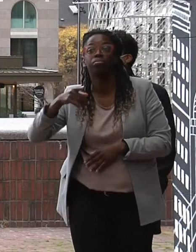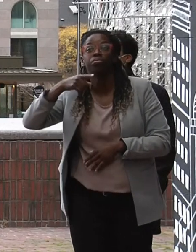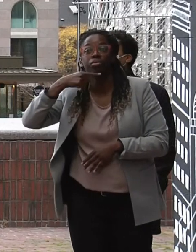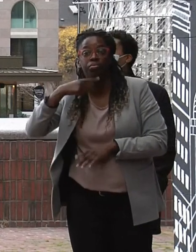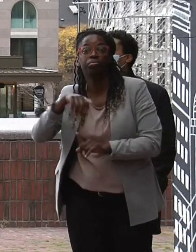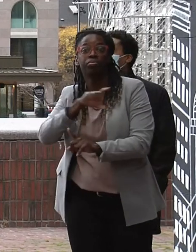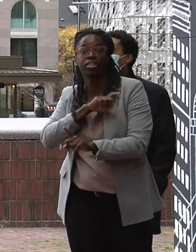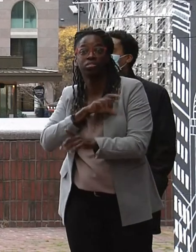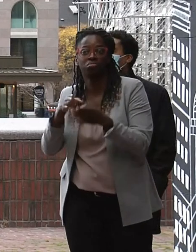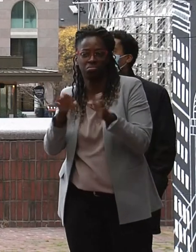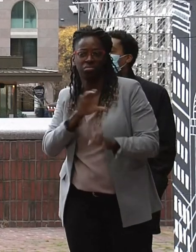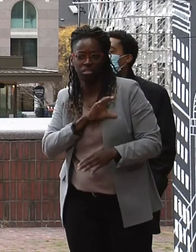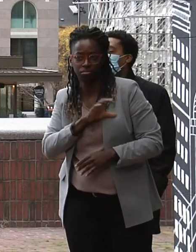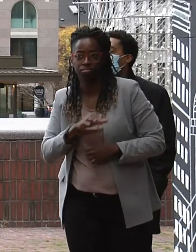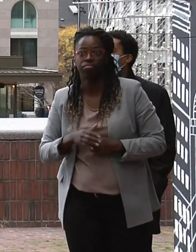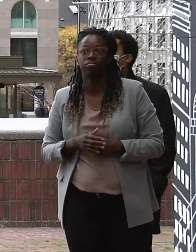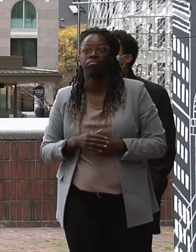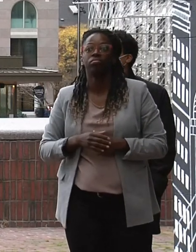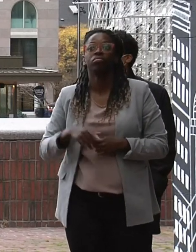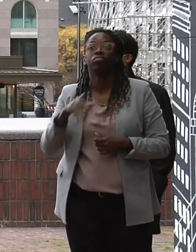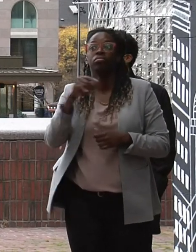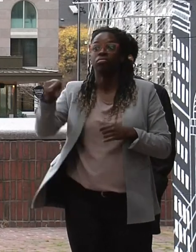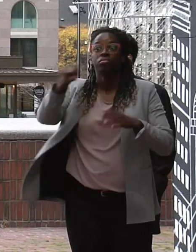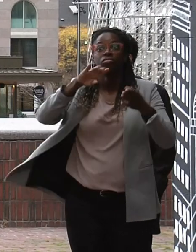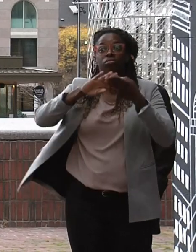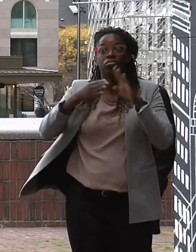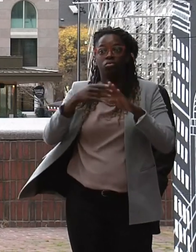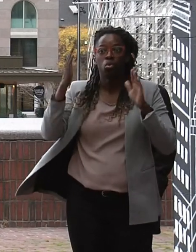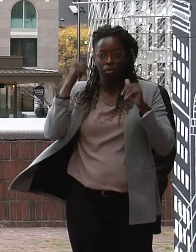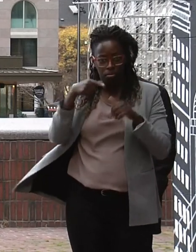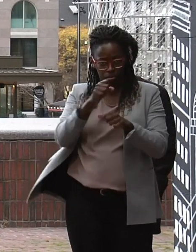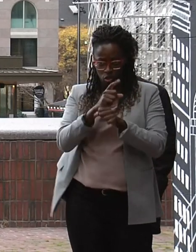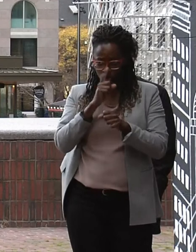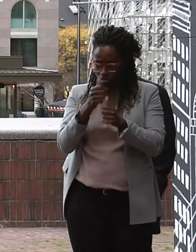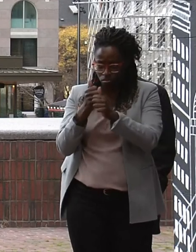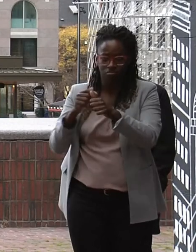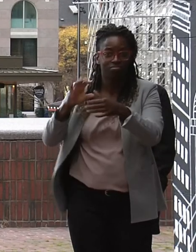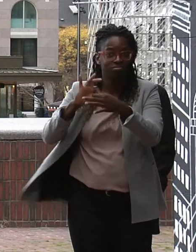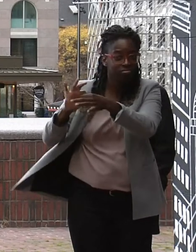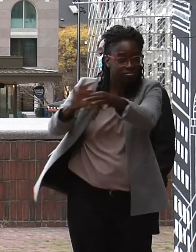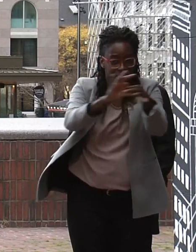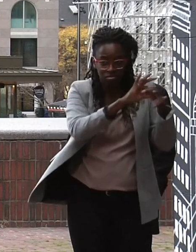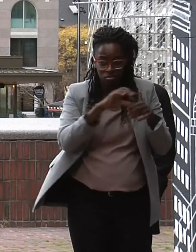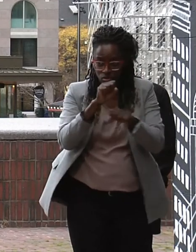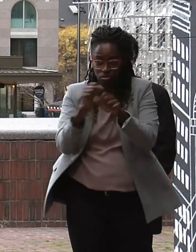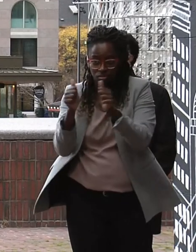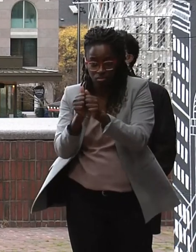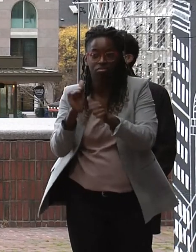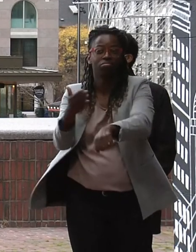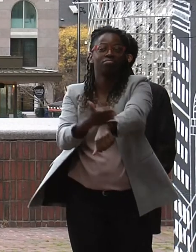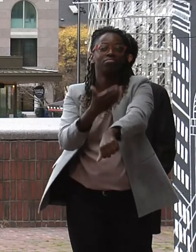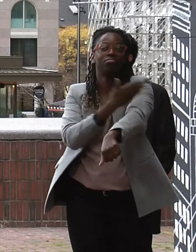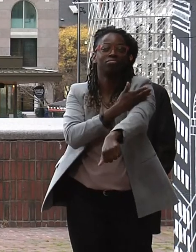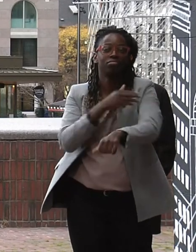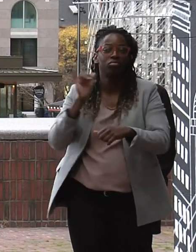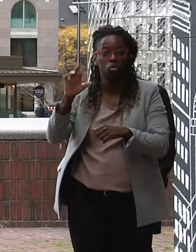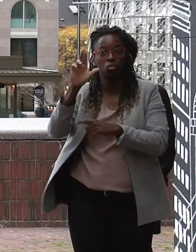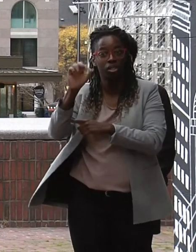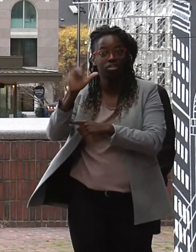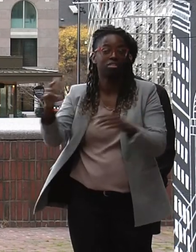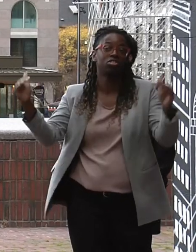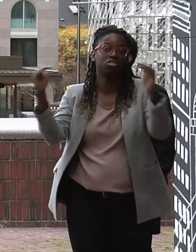to ensure that we are increasing racial justice across our public safety departments. Again,